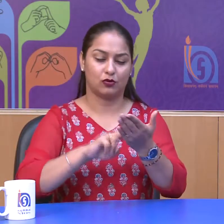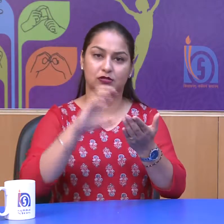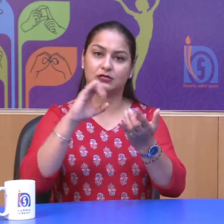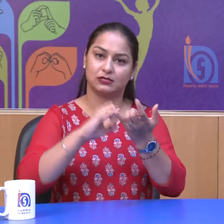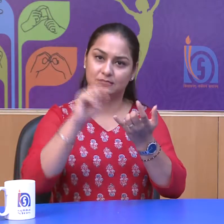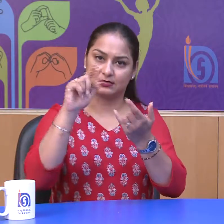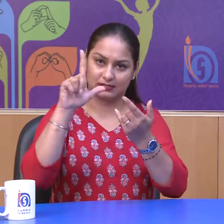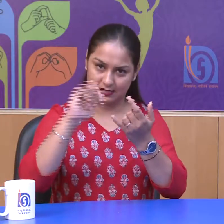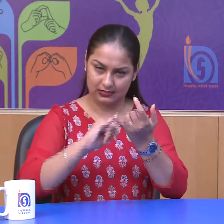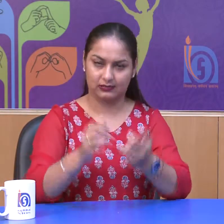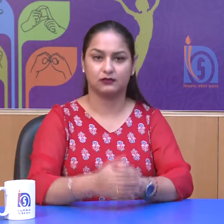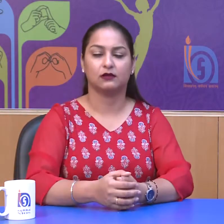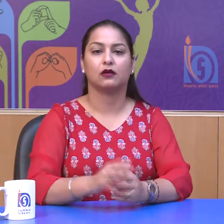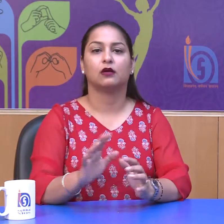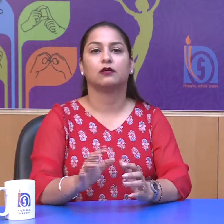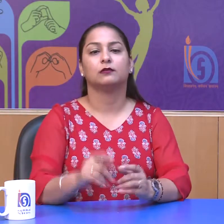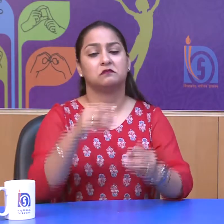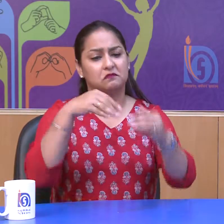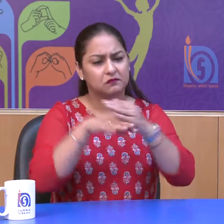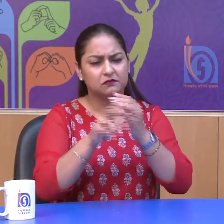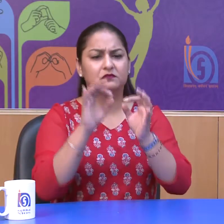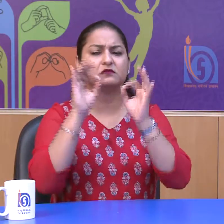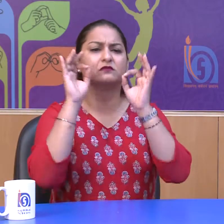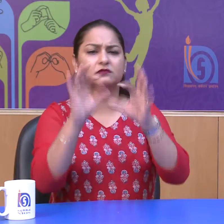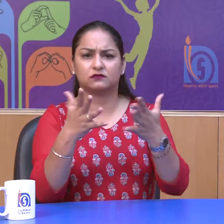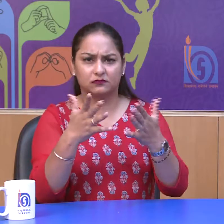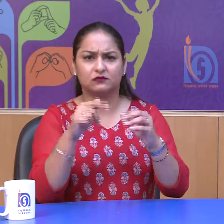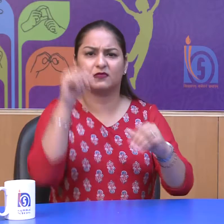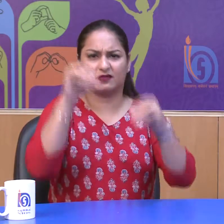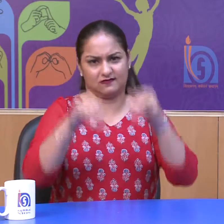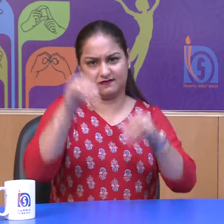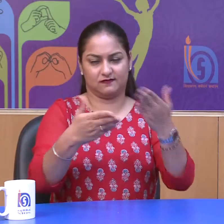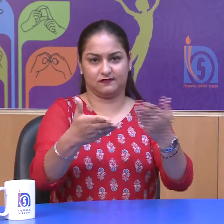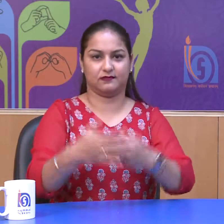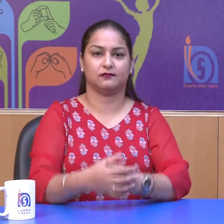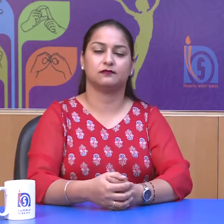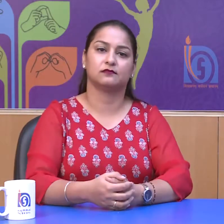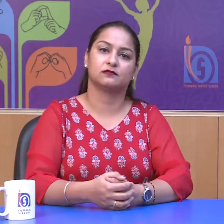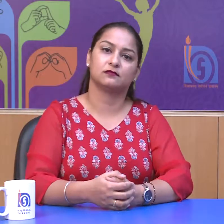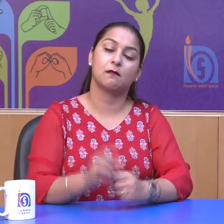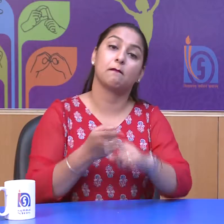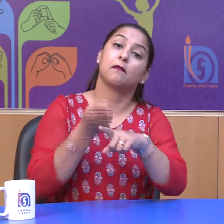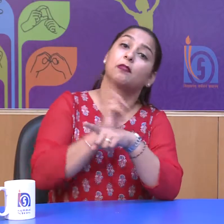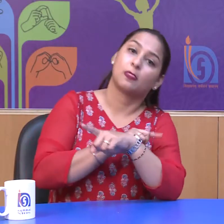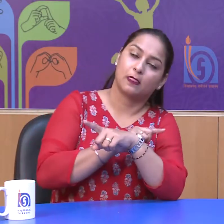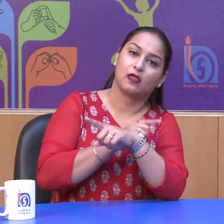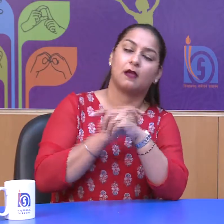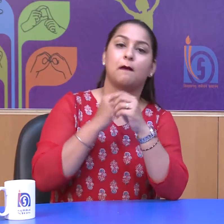are indirectly elected by the members of